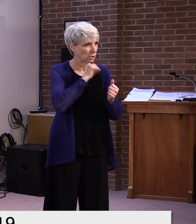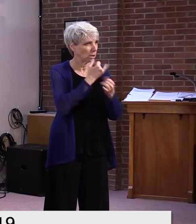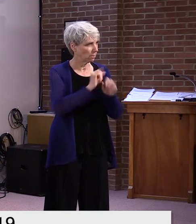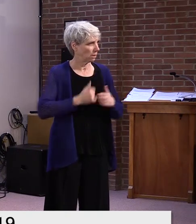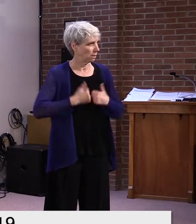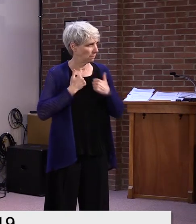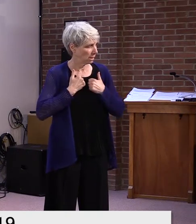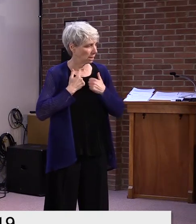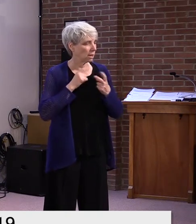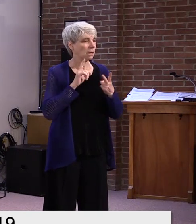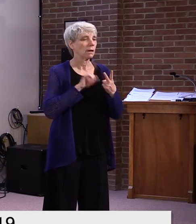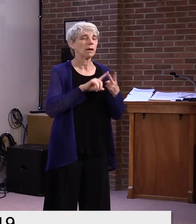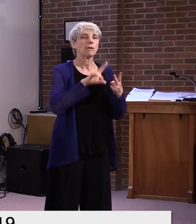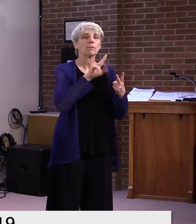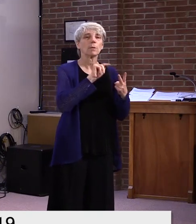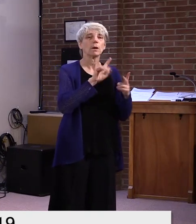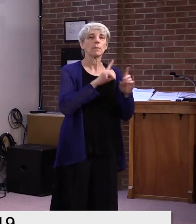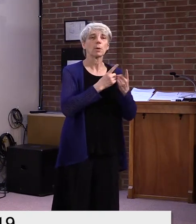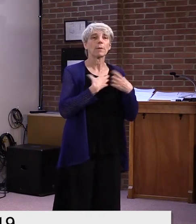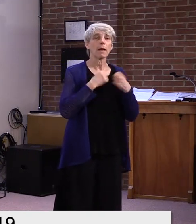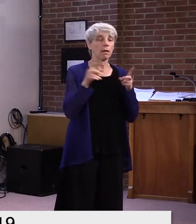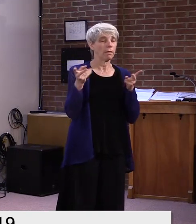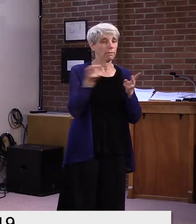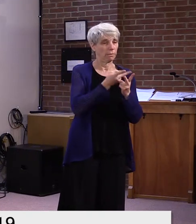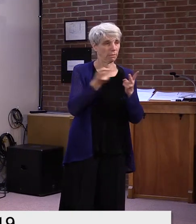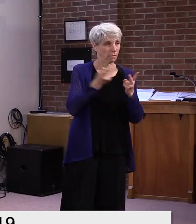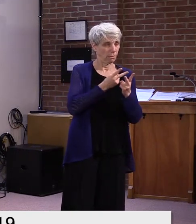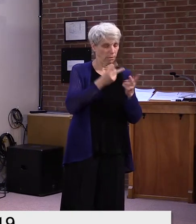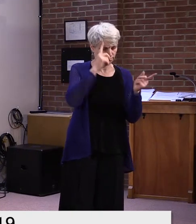Health implemented new guidance that